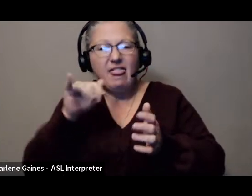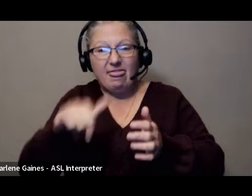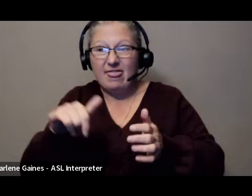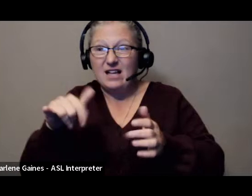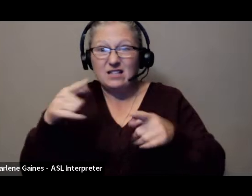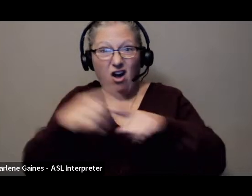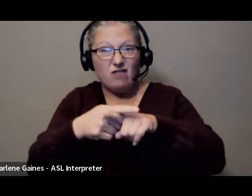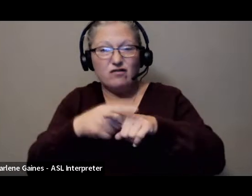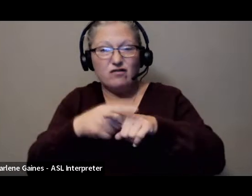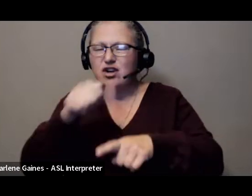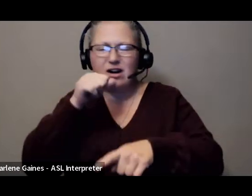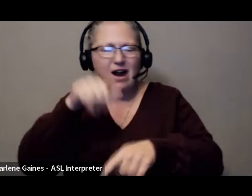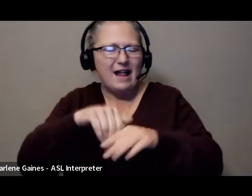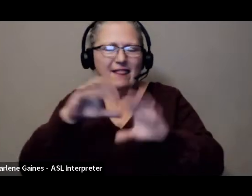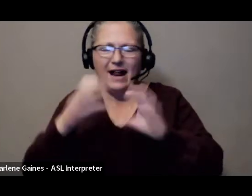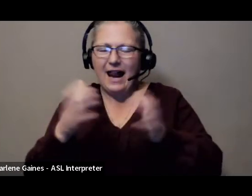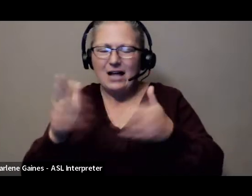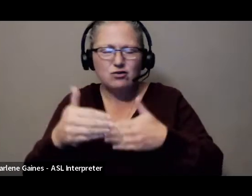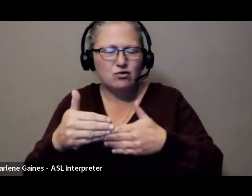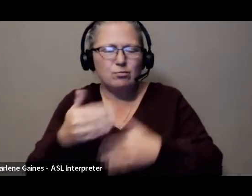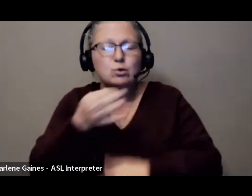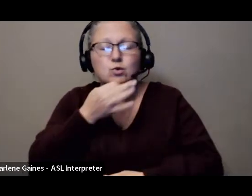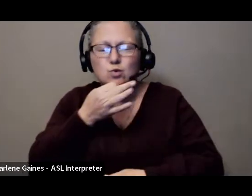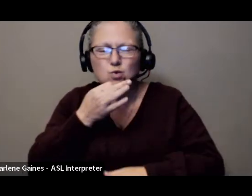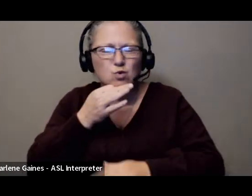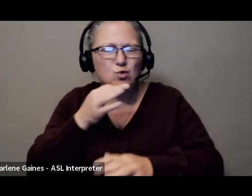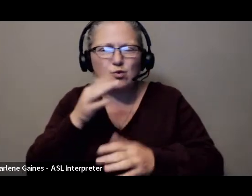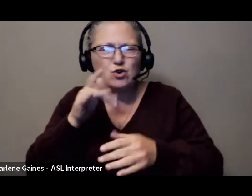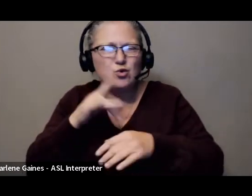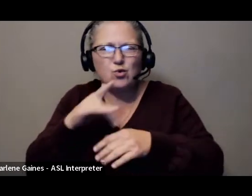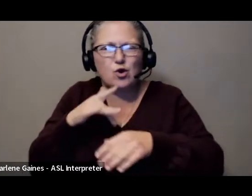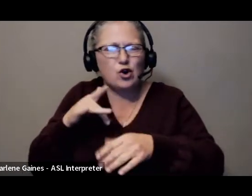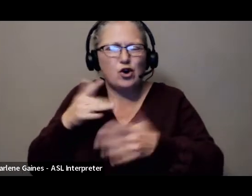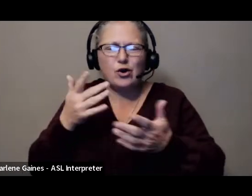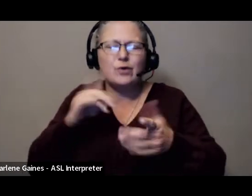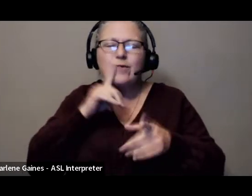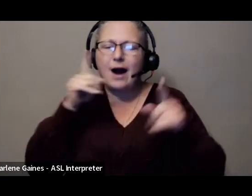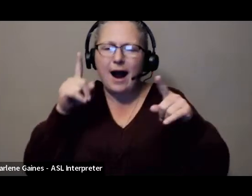classroom. It's too soon. It's too complicated. And